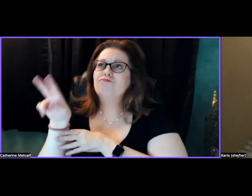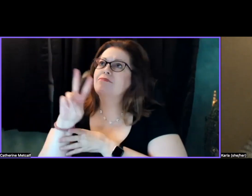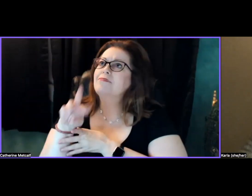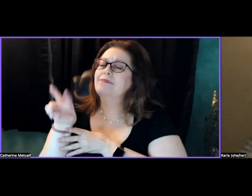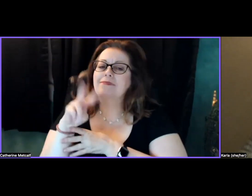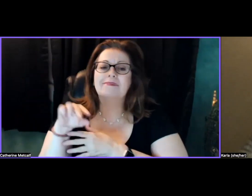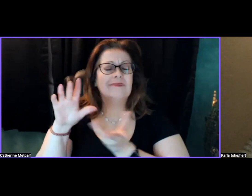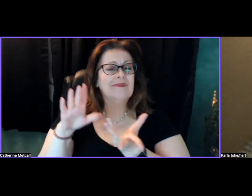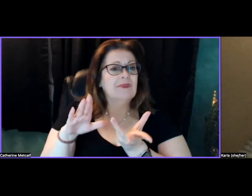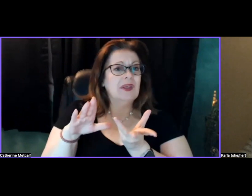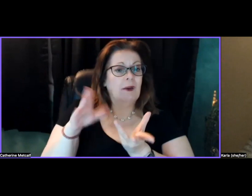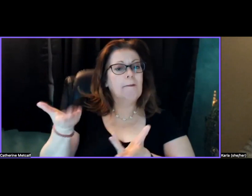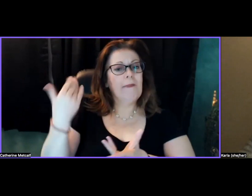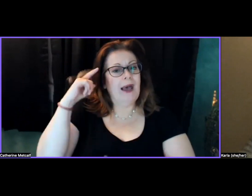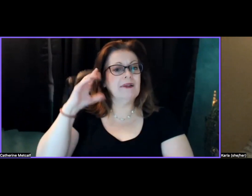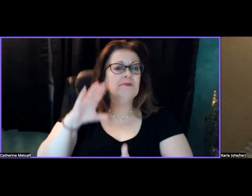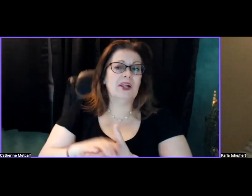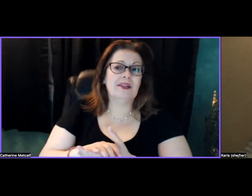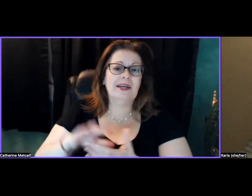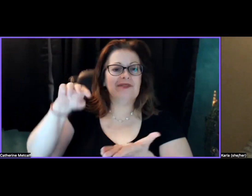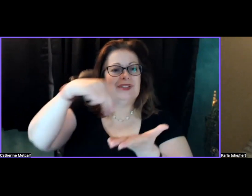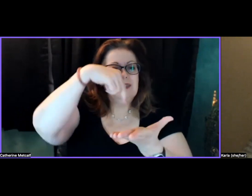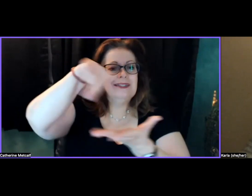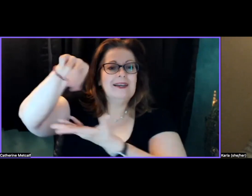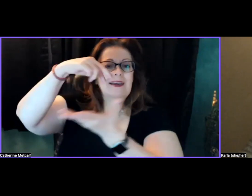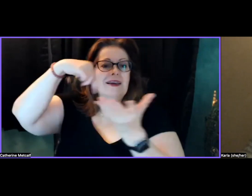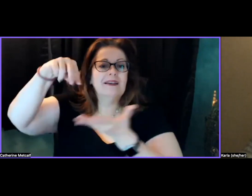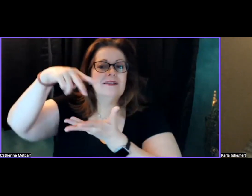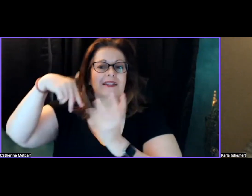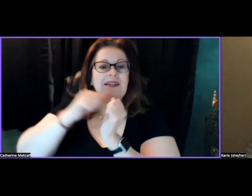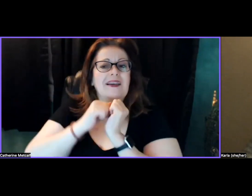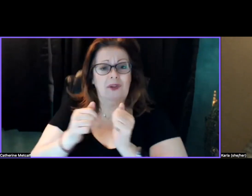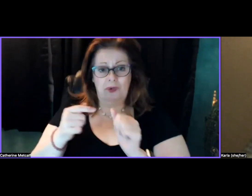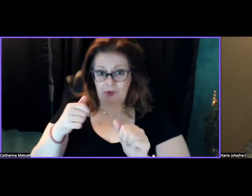they do with one another. Reminder, I am alone.